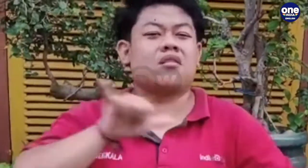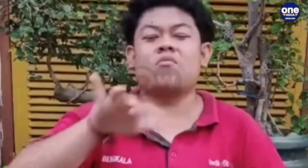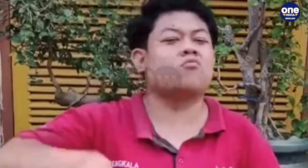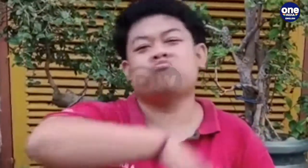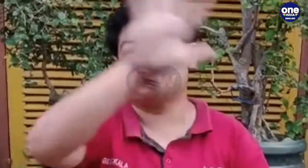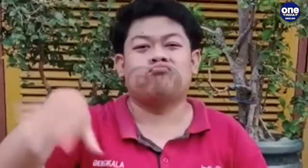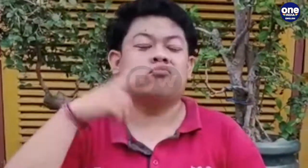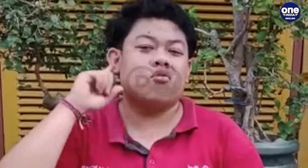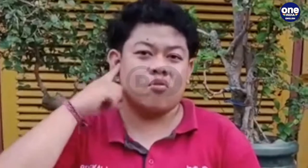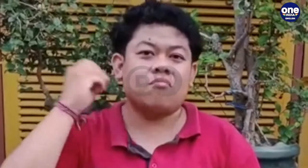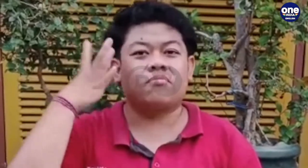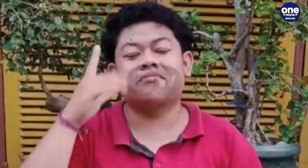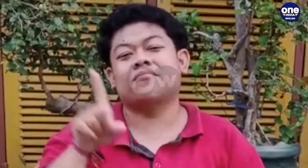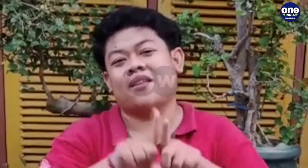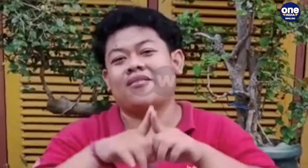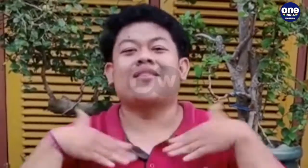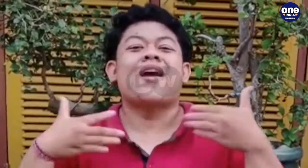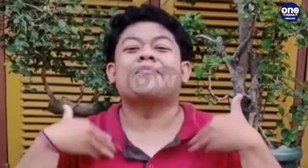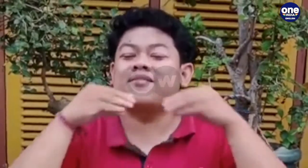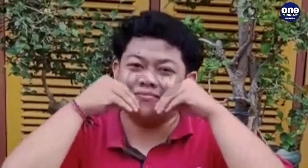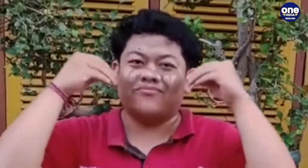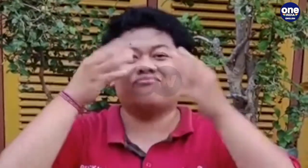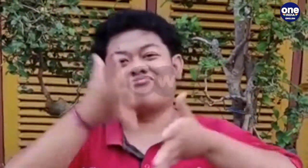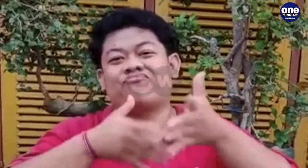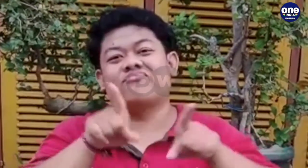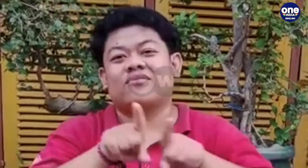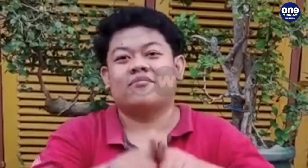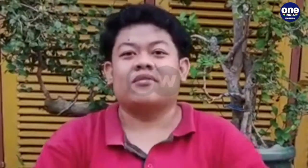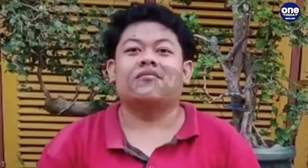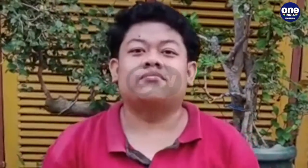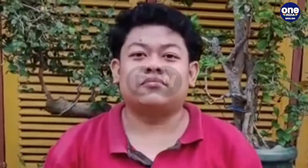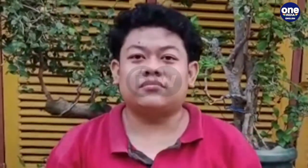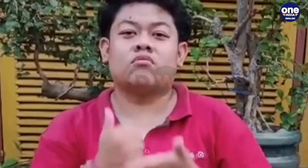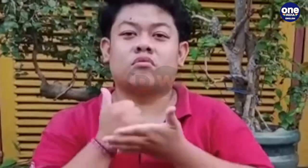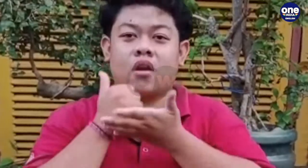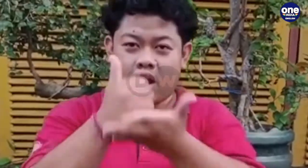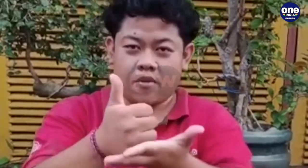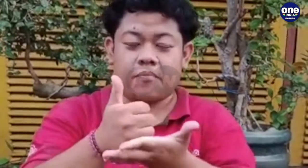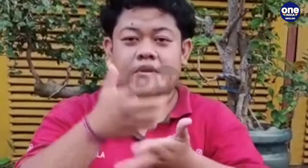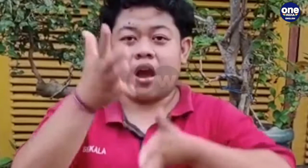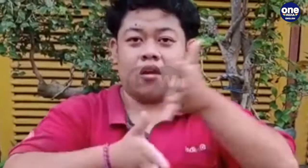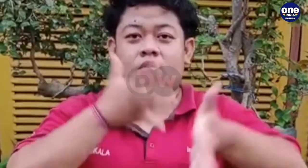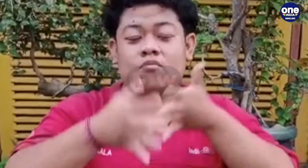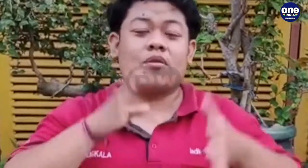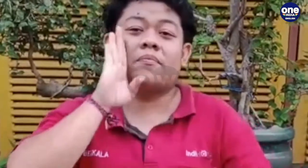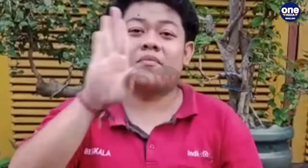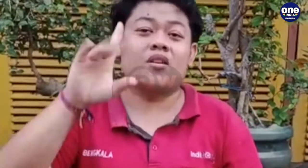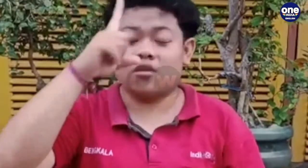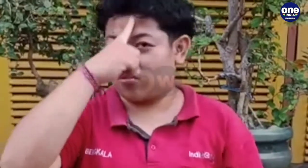world. In Bengkala, it's okay if there's a guide or an interpreter, but if there isn't, it's okay, because almost everyone here knows